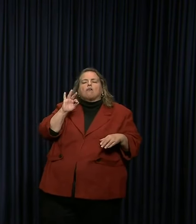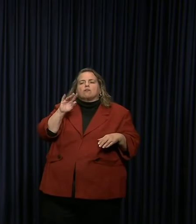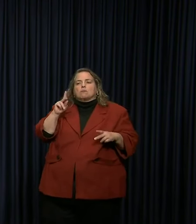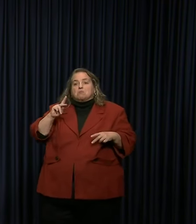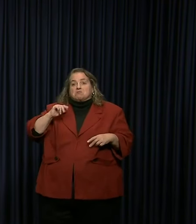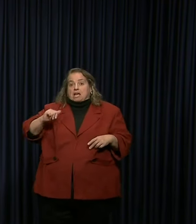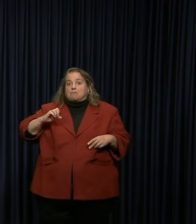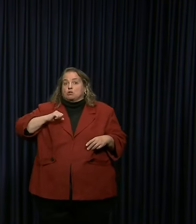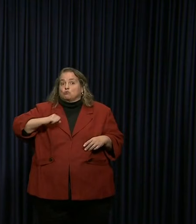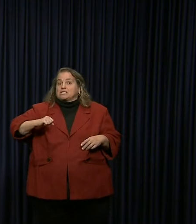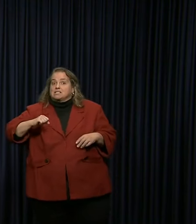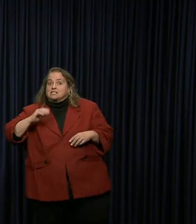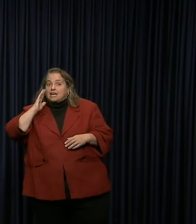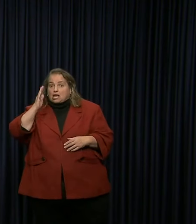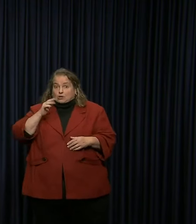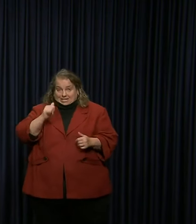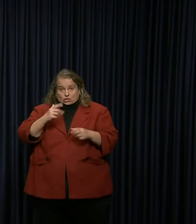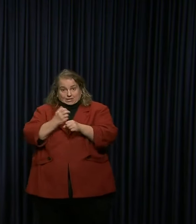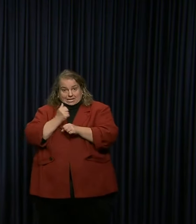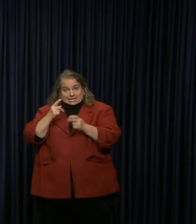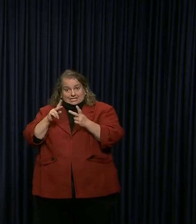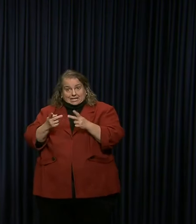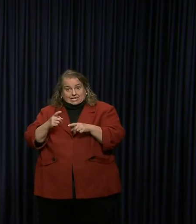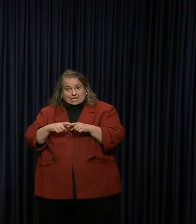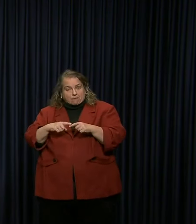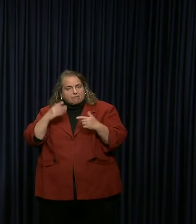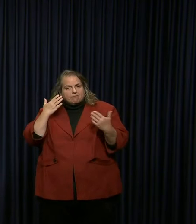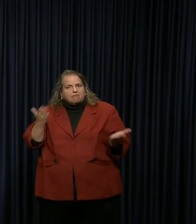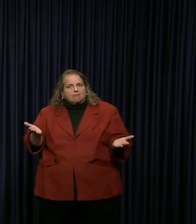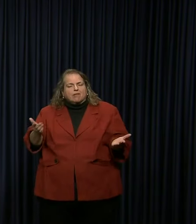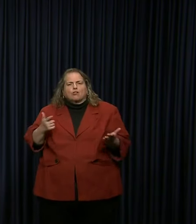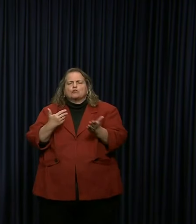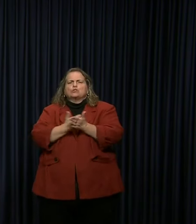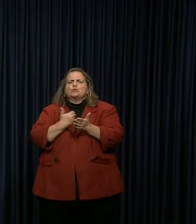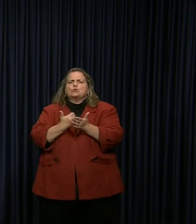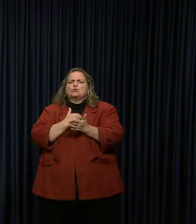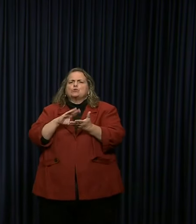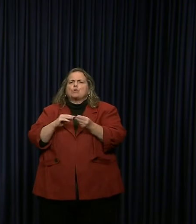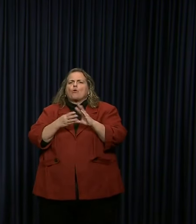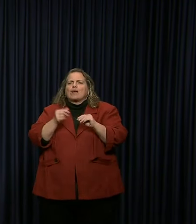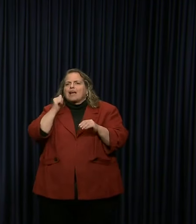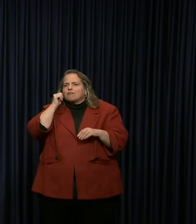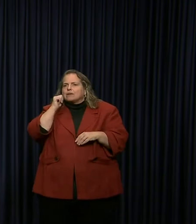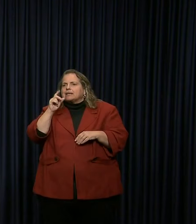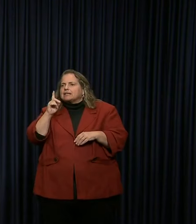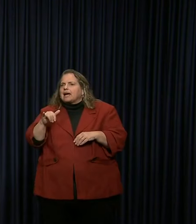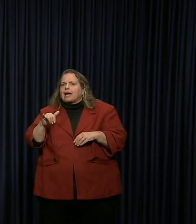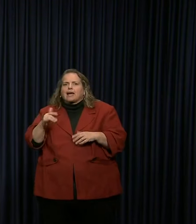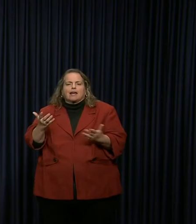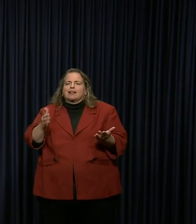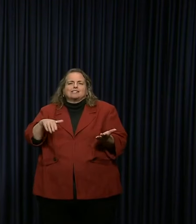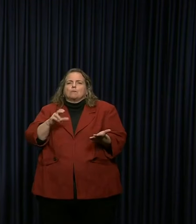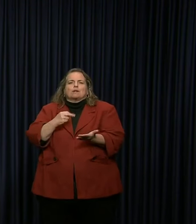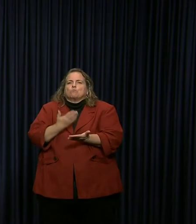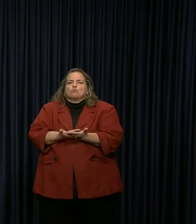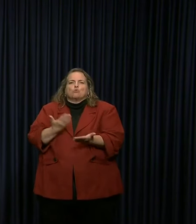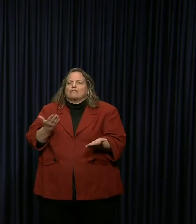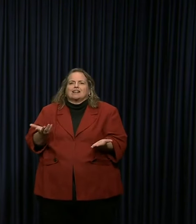or whether they can even get it again. You know, what we see every day is a new story that that just hasn't been